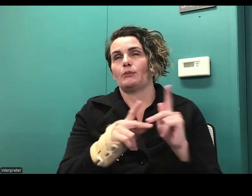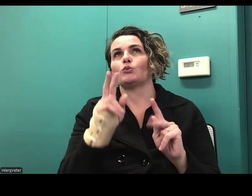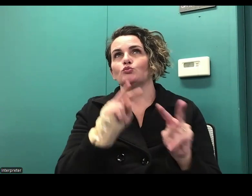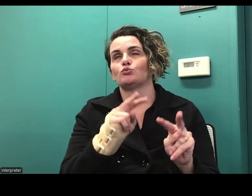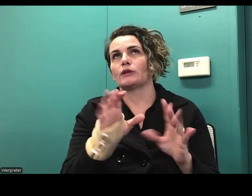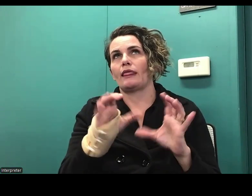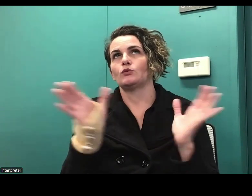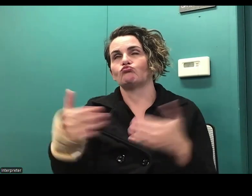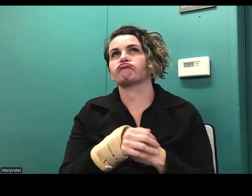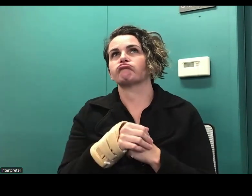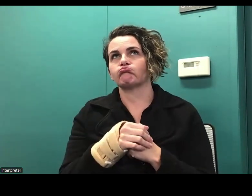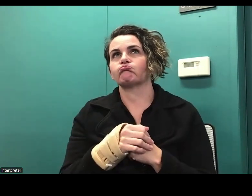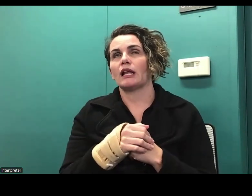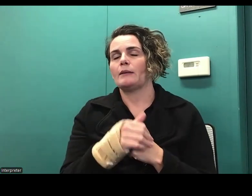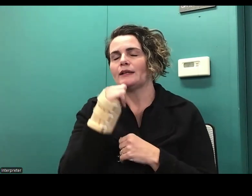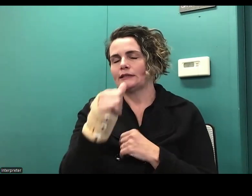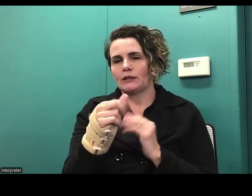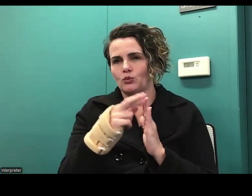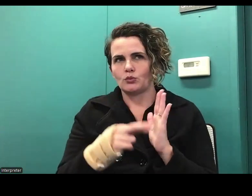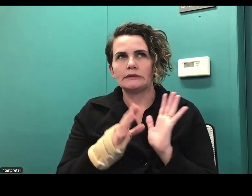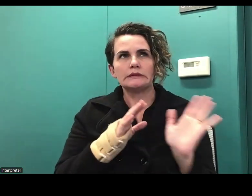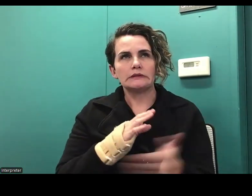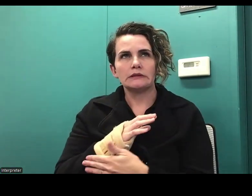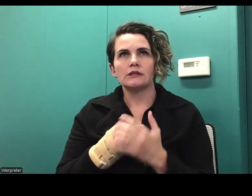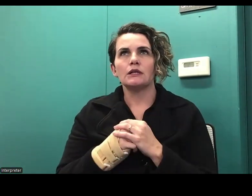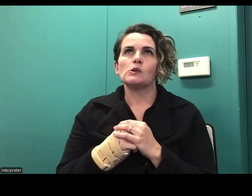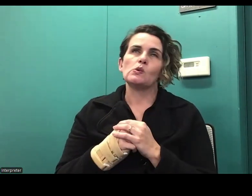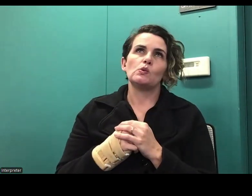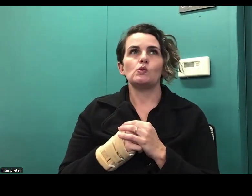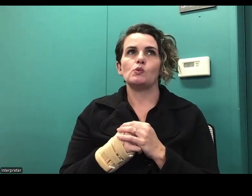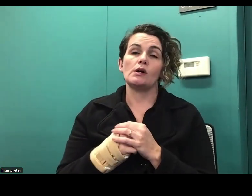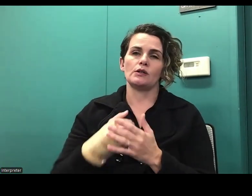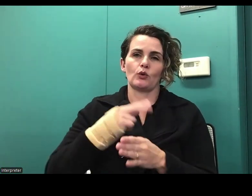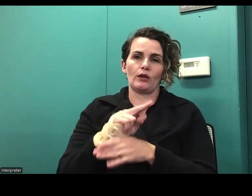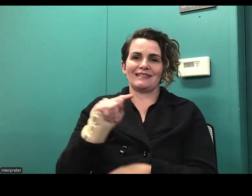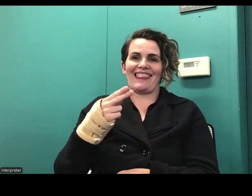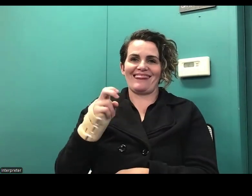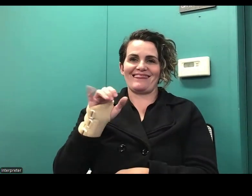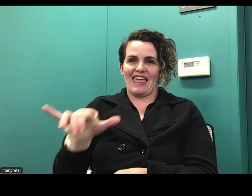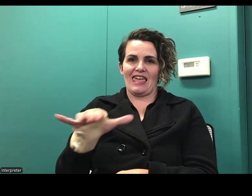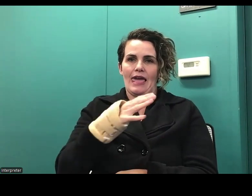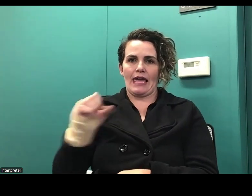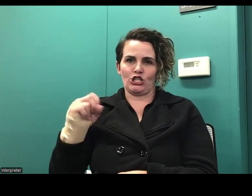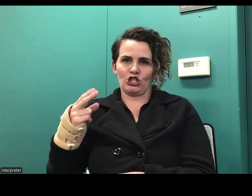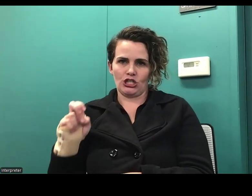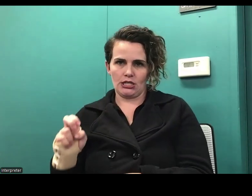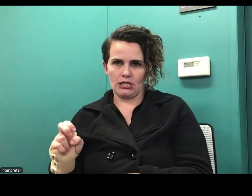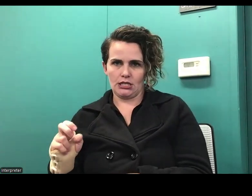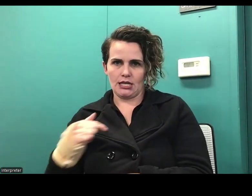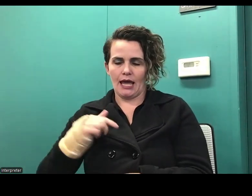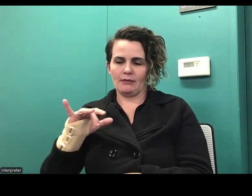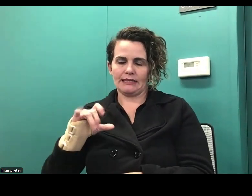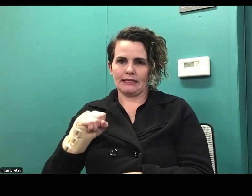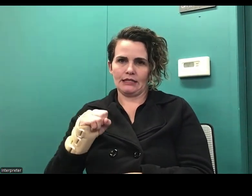So there isn't as a rule. But they, like I use they and she. I'm a cisgender